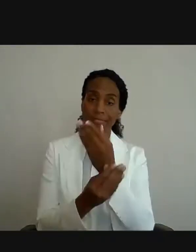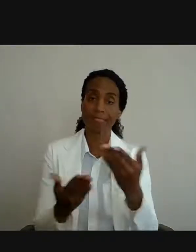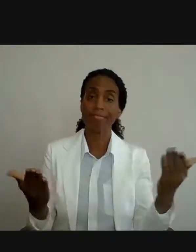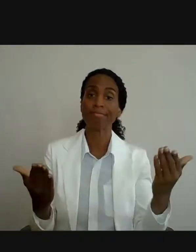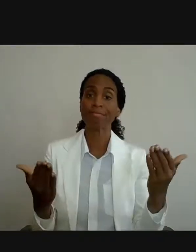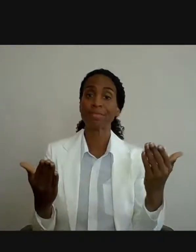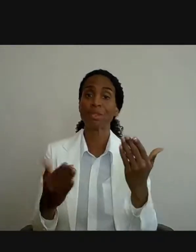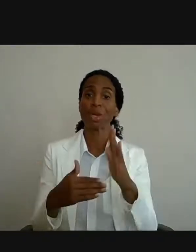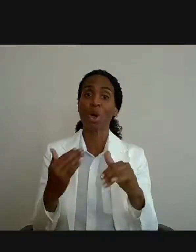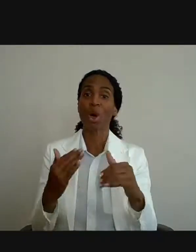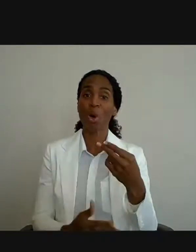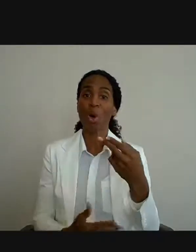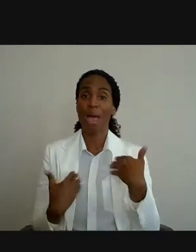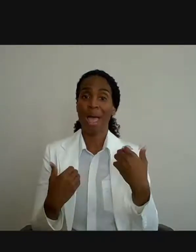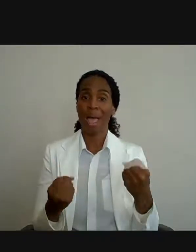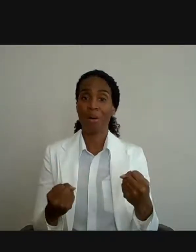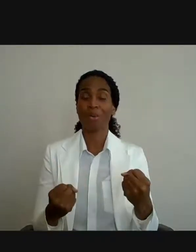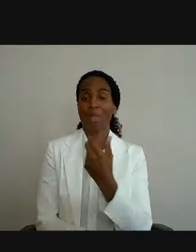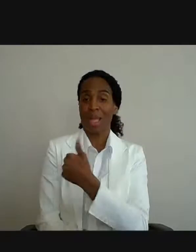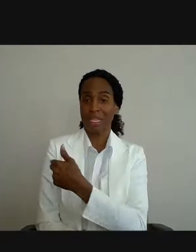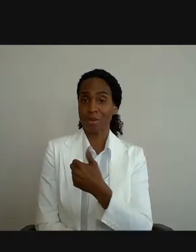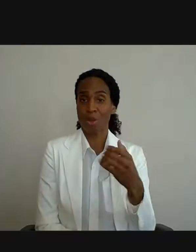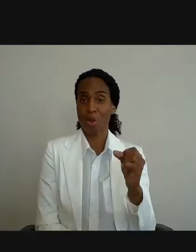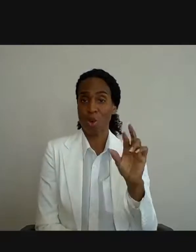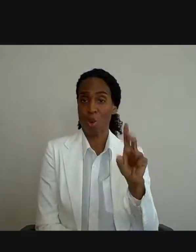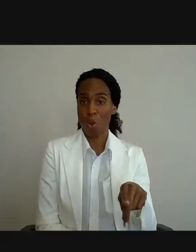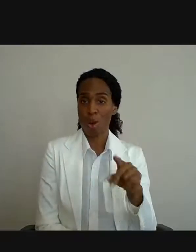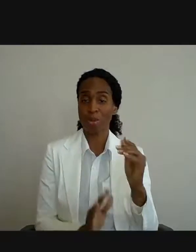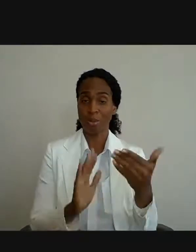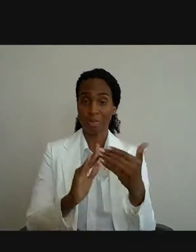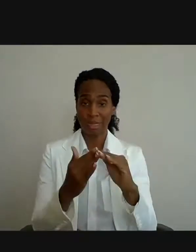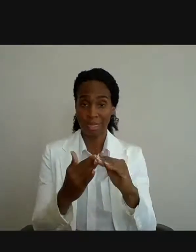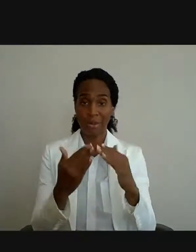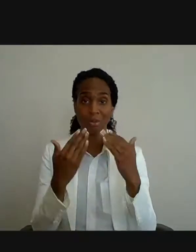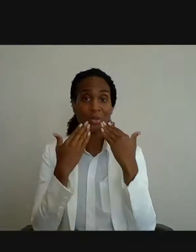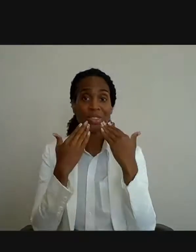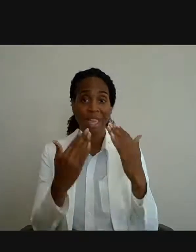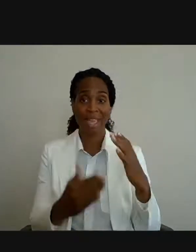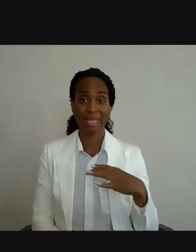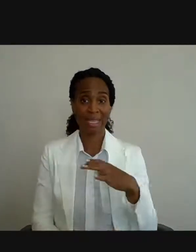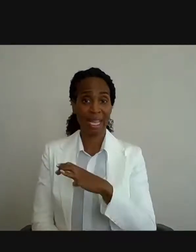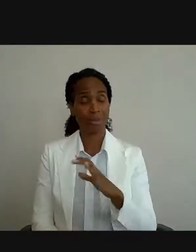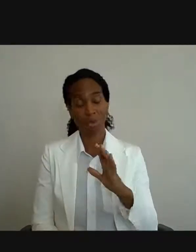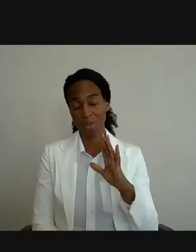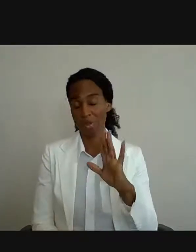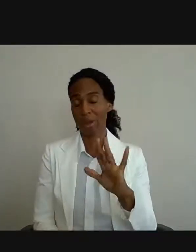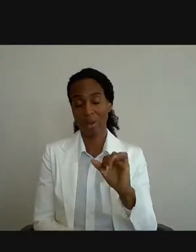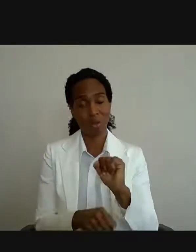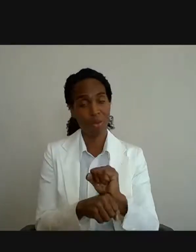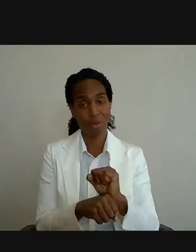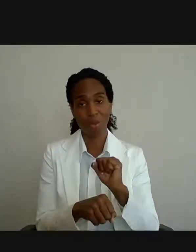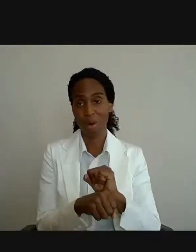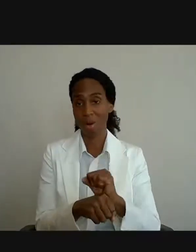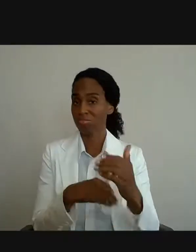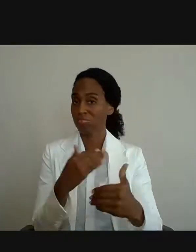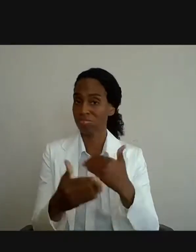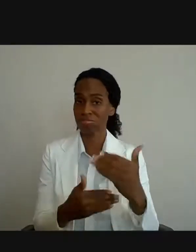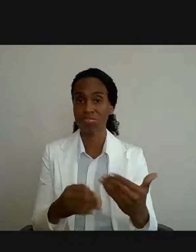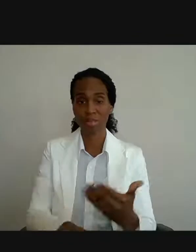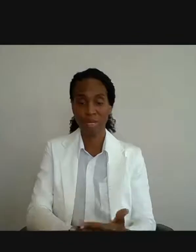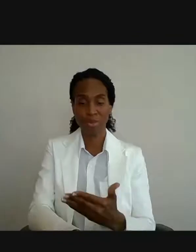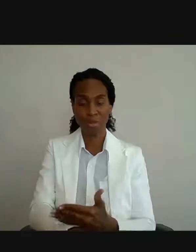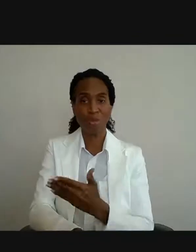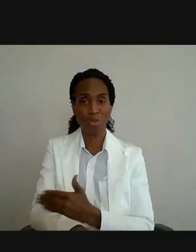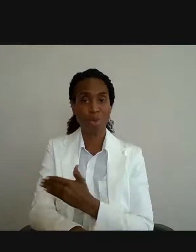and Hospital Corporation and the city, we do thank the council for their diligent work on approving and maintaining the